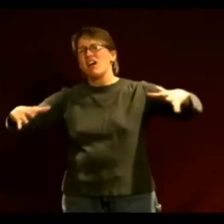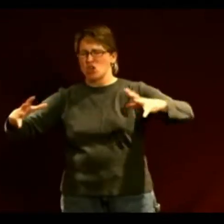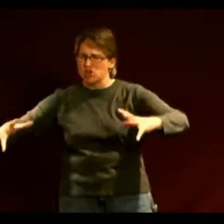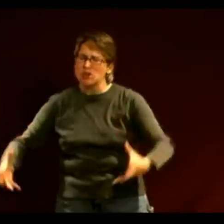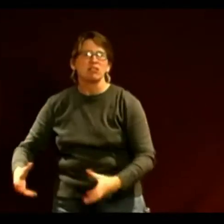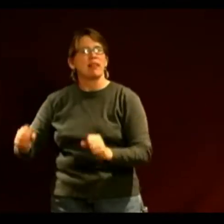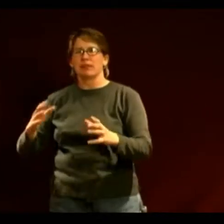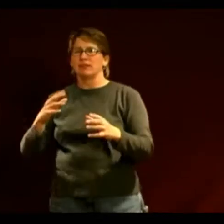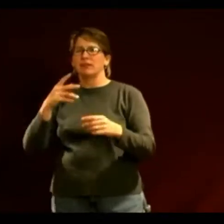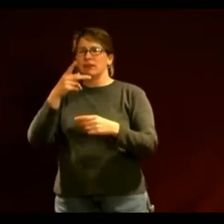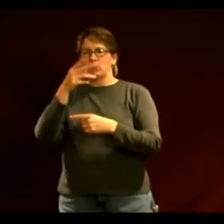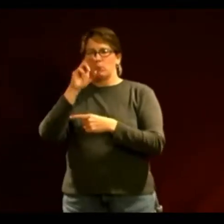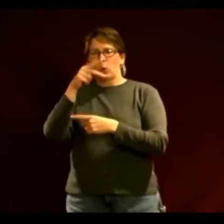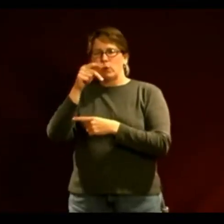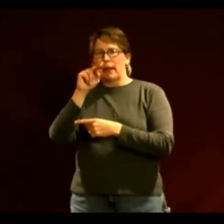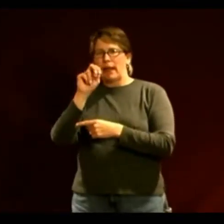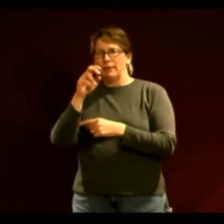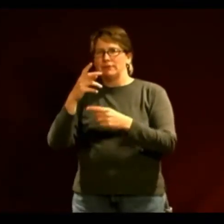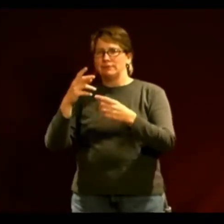So I put all these things into one bag.